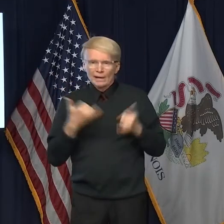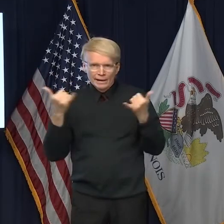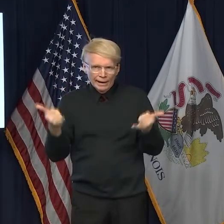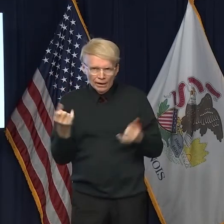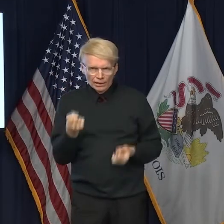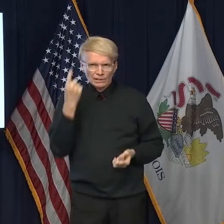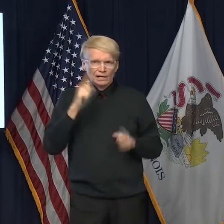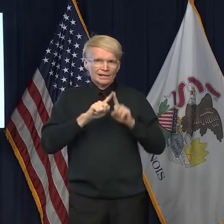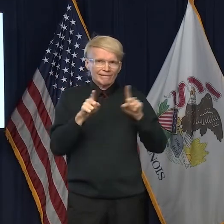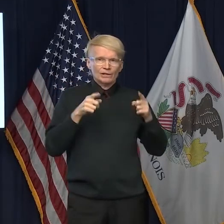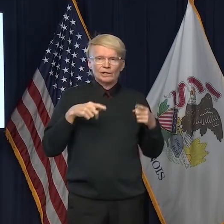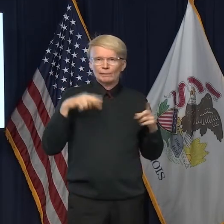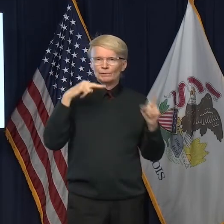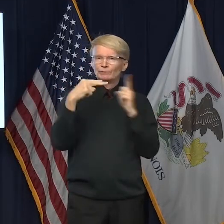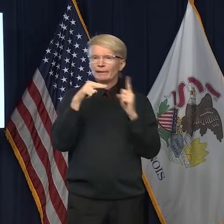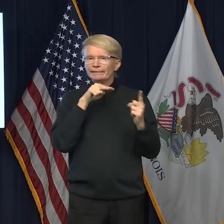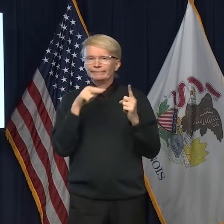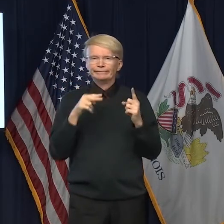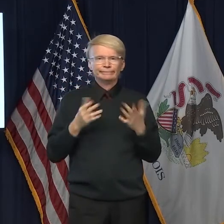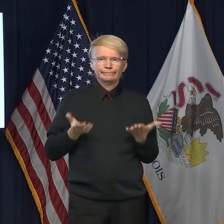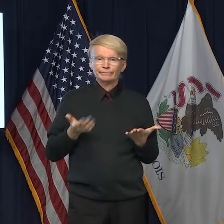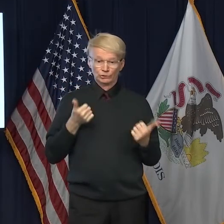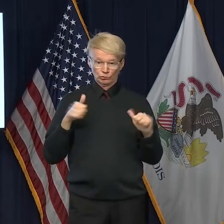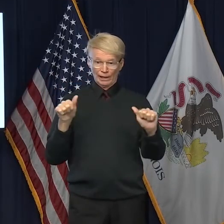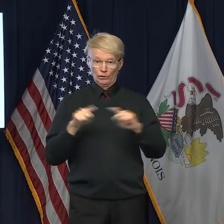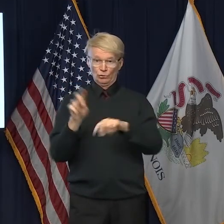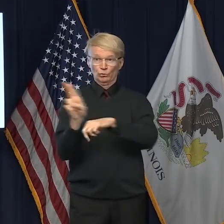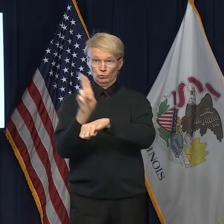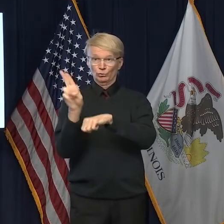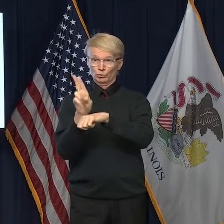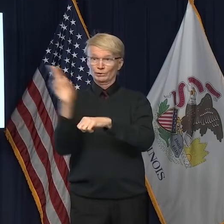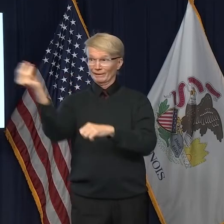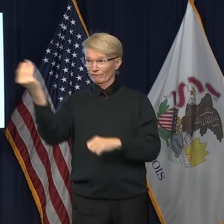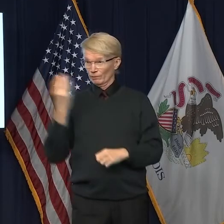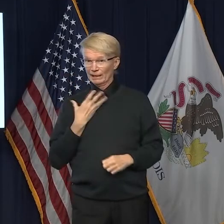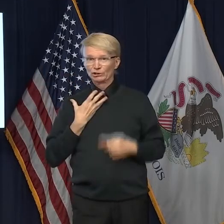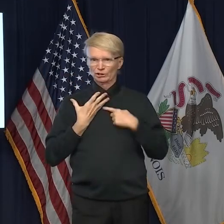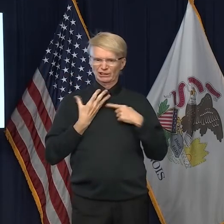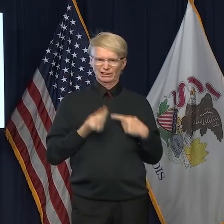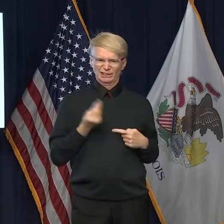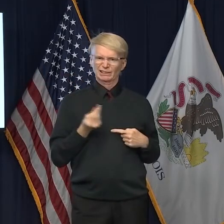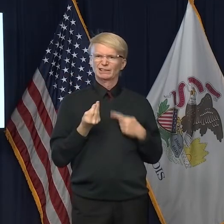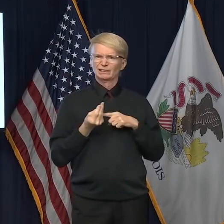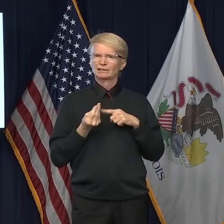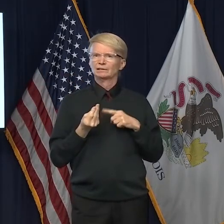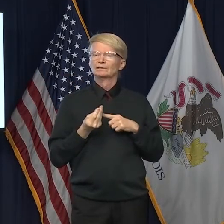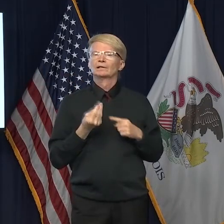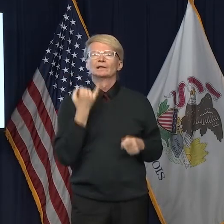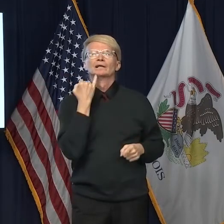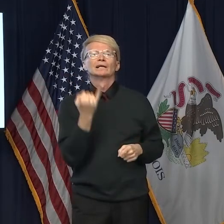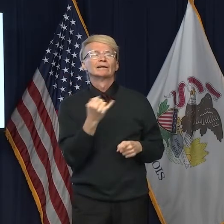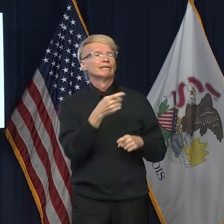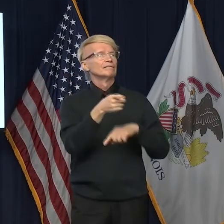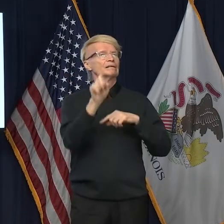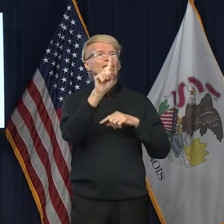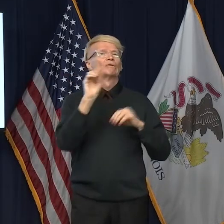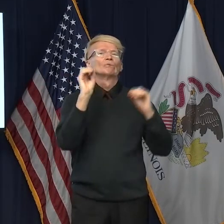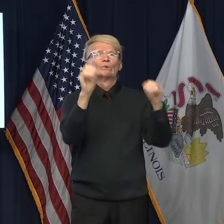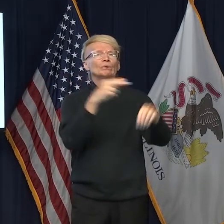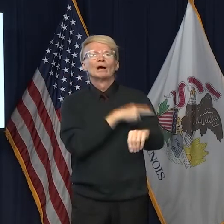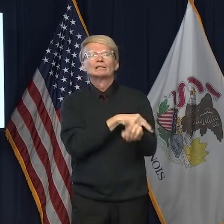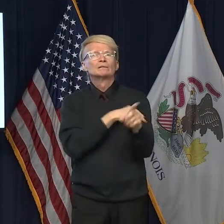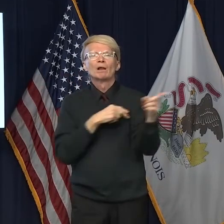ways? And so we're trying to, use all of that helpful feedback. So definitely, if there's a county that doesn't have a hospital,